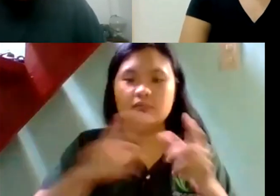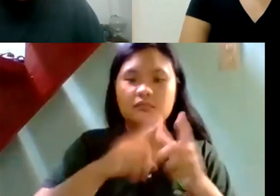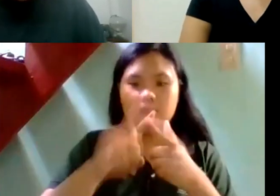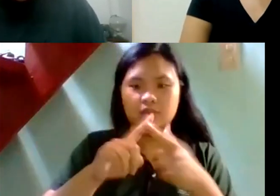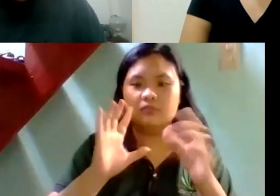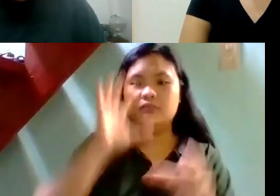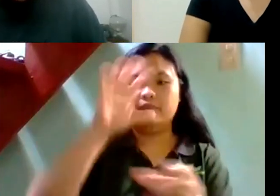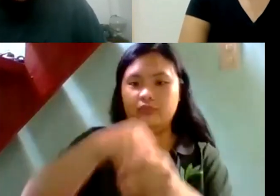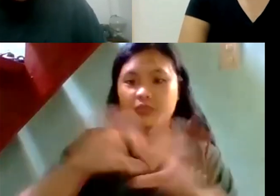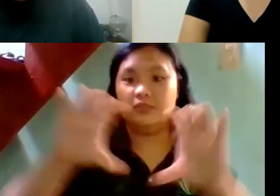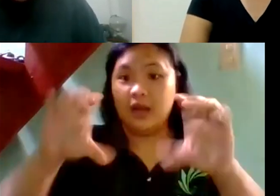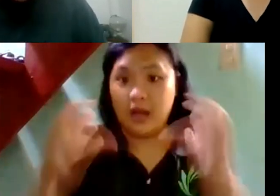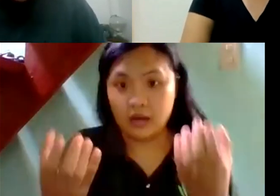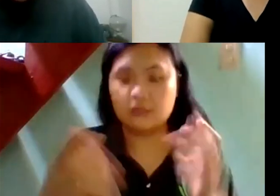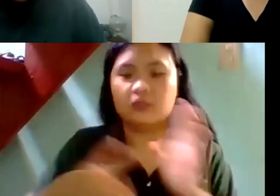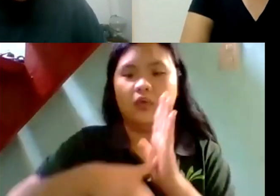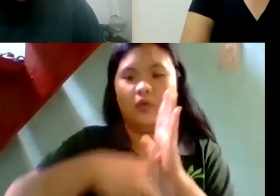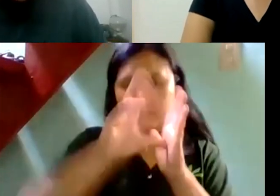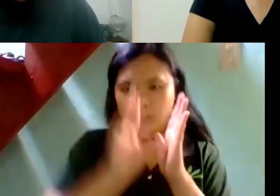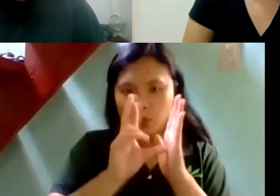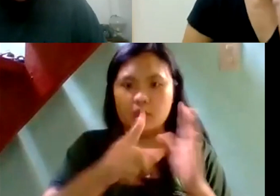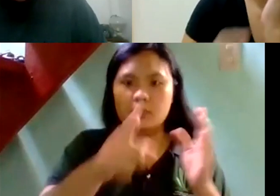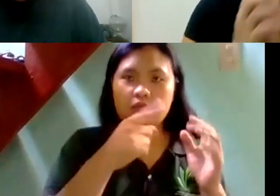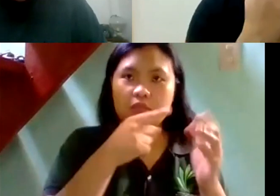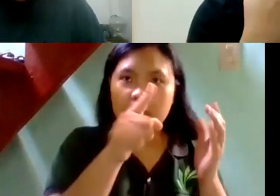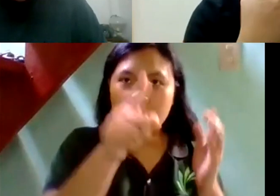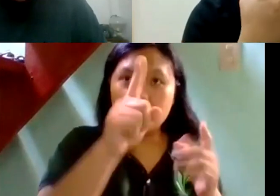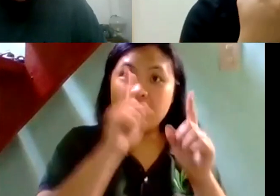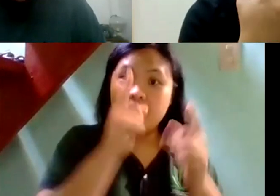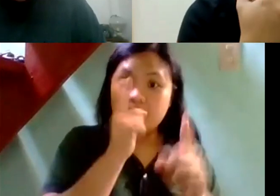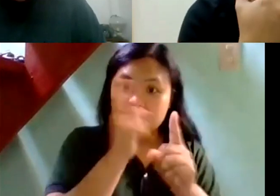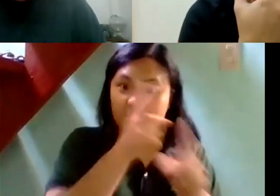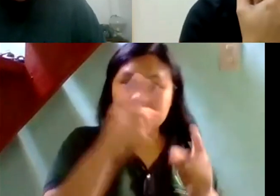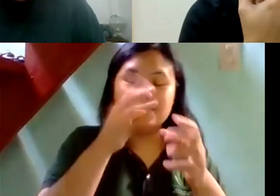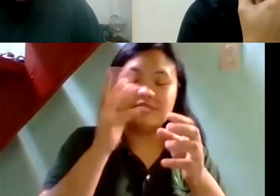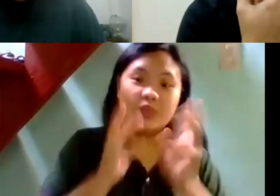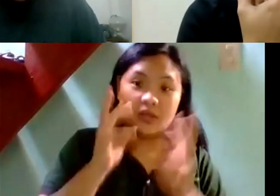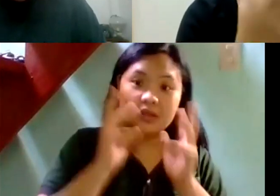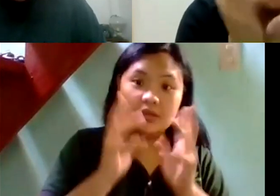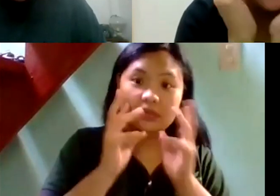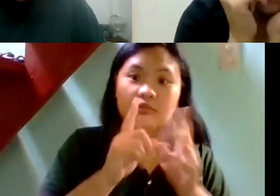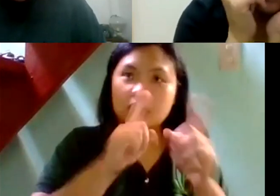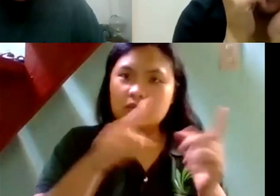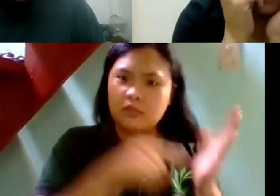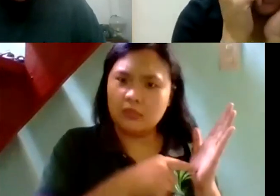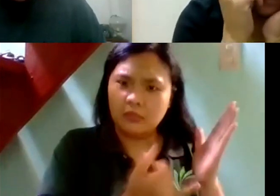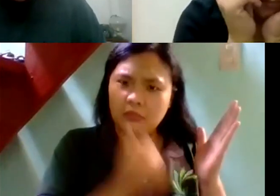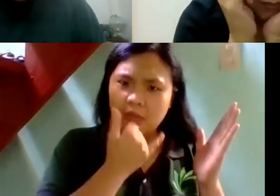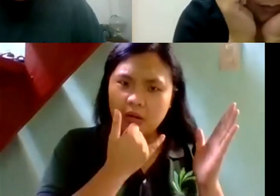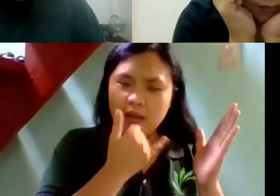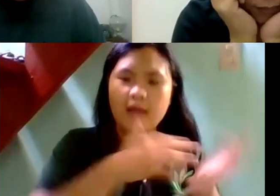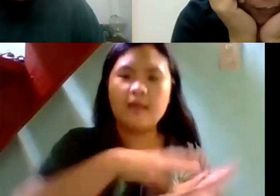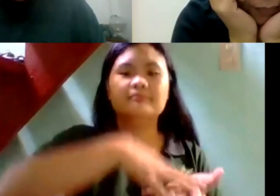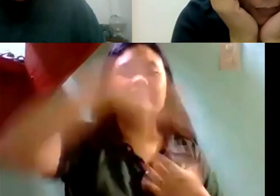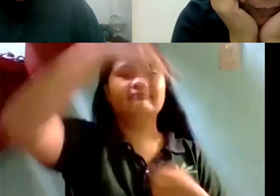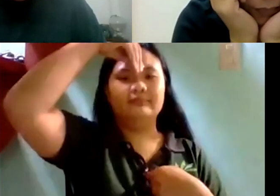analyze so that we are better prepared for the test. And then once we're in class, we can review with the guidance of